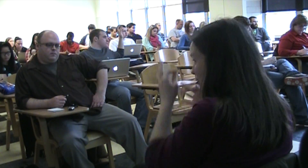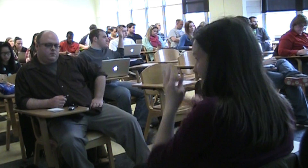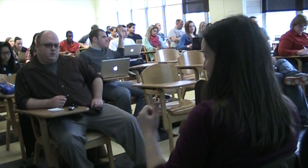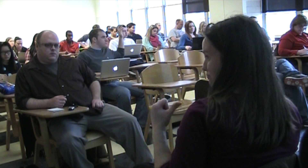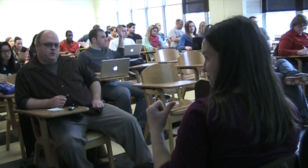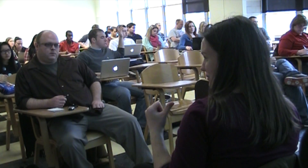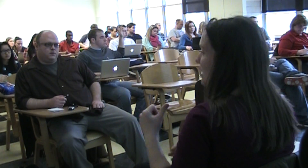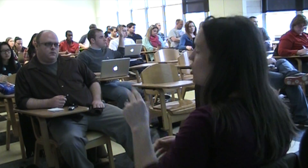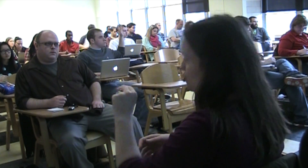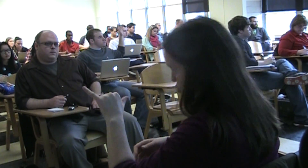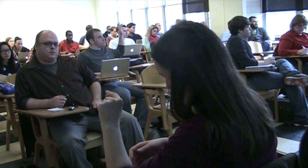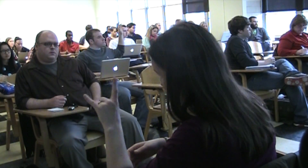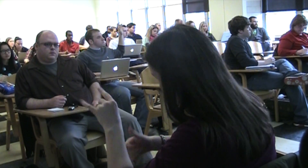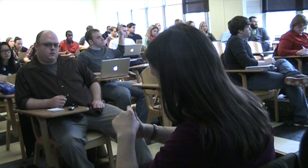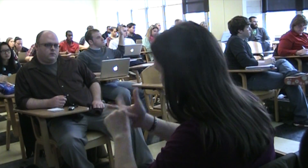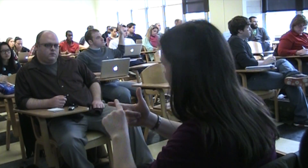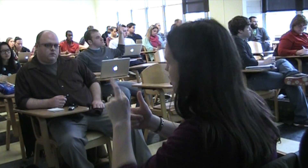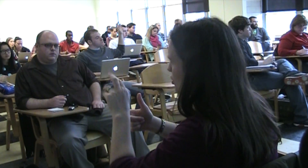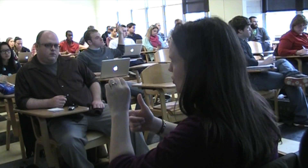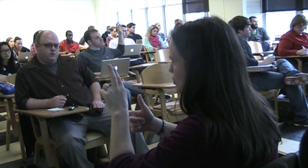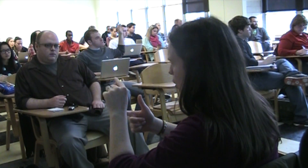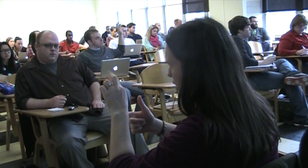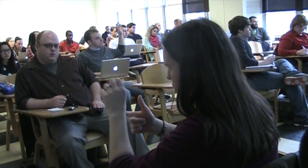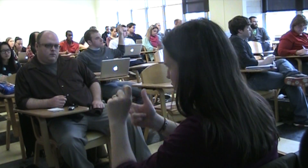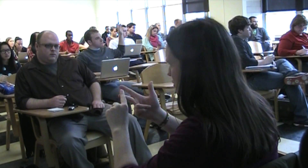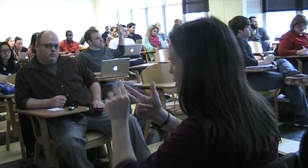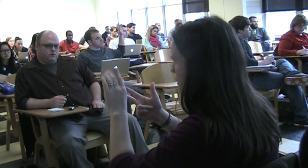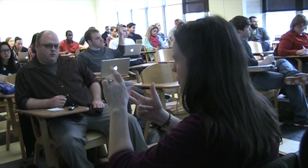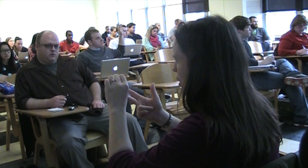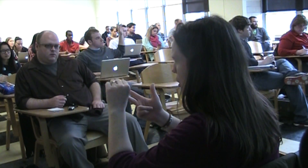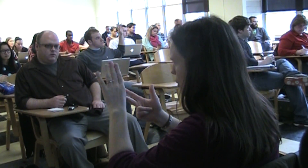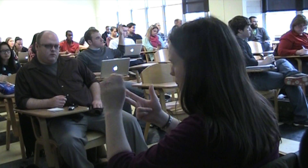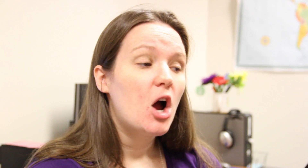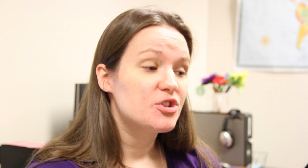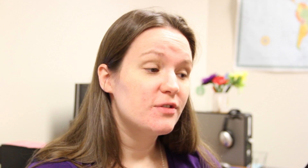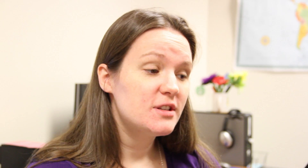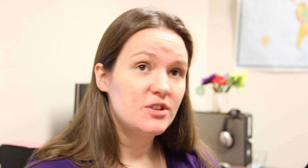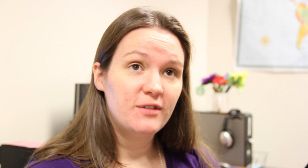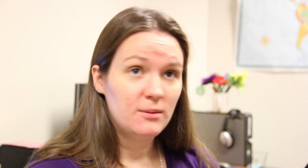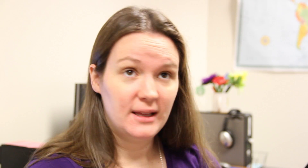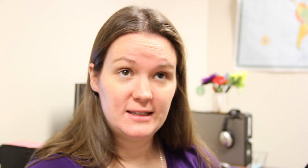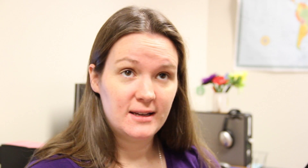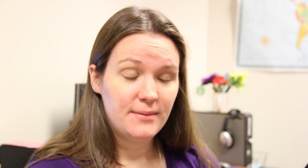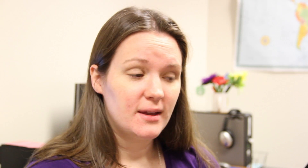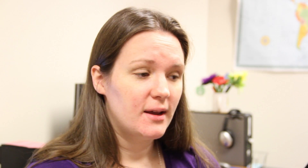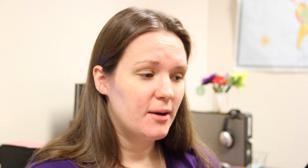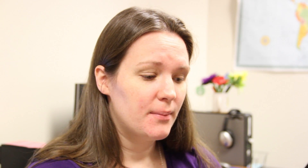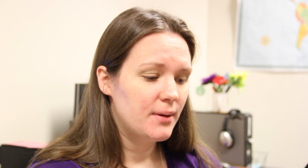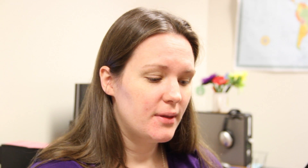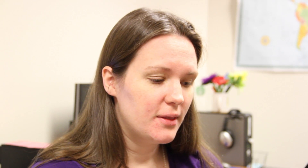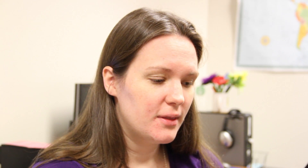to do that if necessary. And pretty much that's pretty much how it works. Our services are available anytime